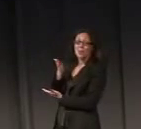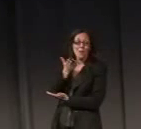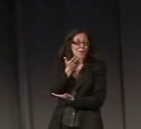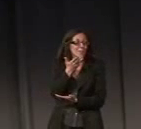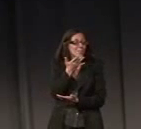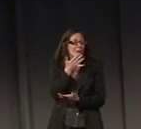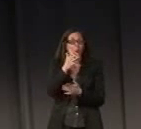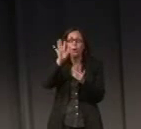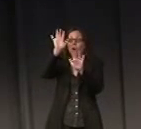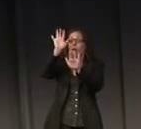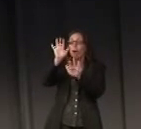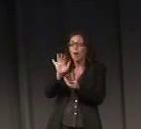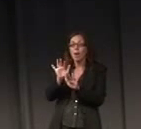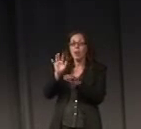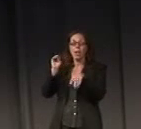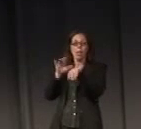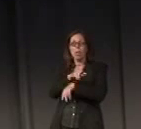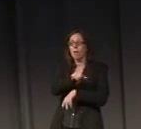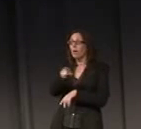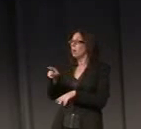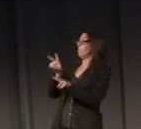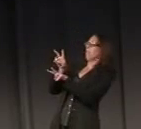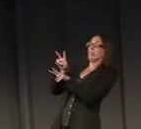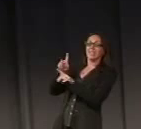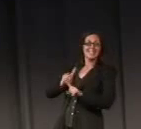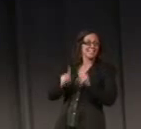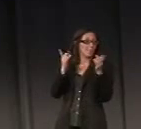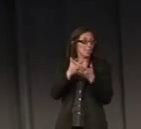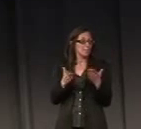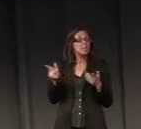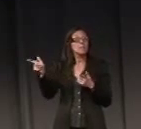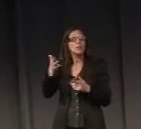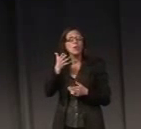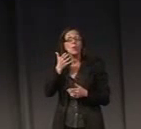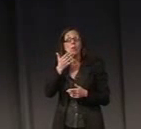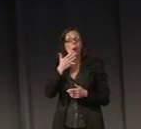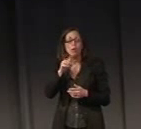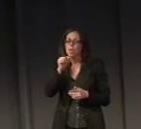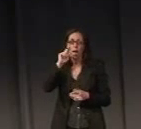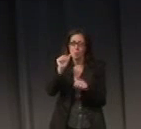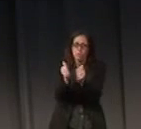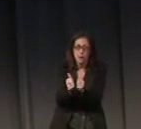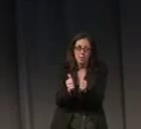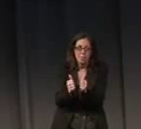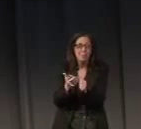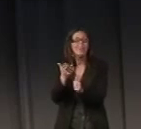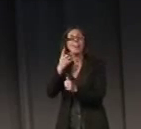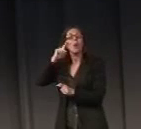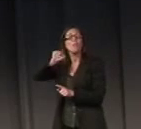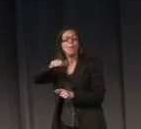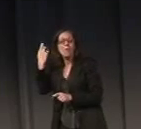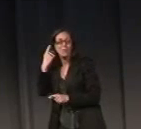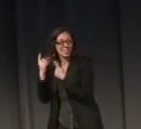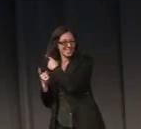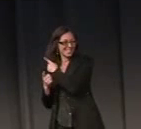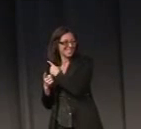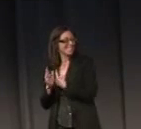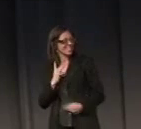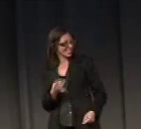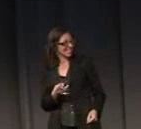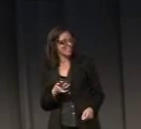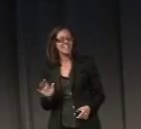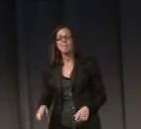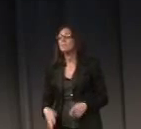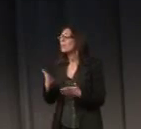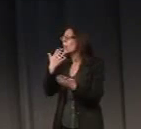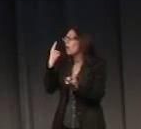wildly different sorts of things. So here it isn't being used to encode shape information, but to do a bunch of other stuff. So what is color for? Well, I